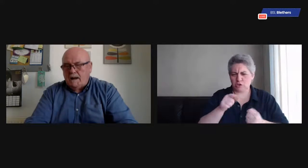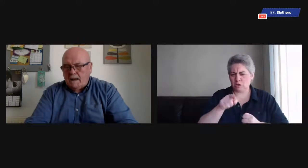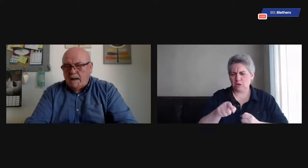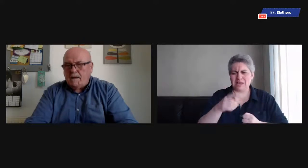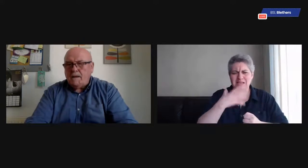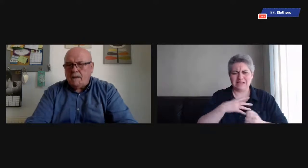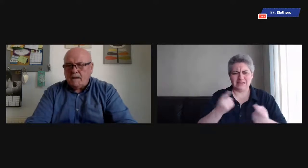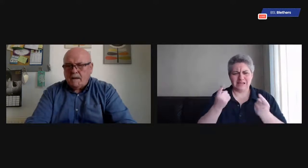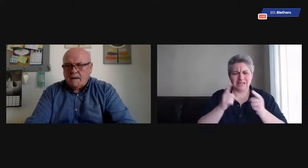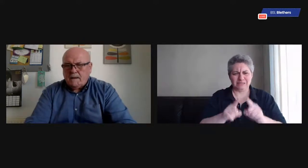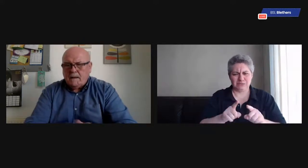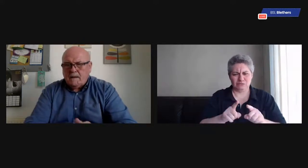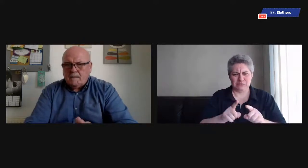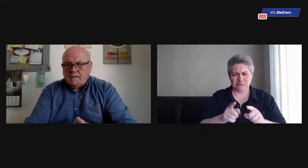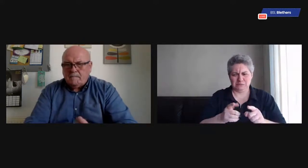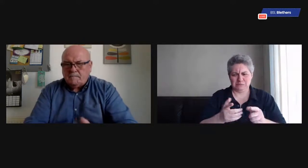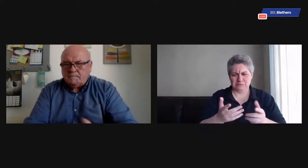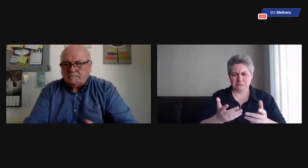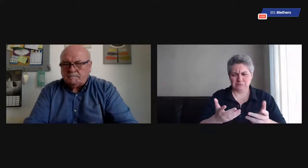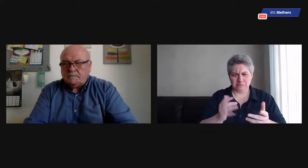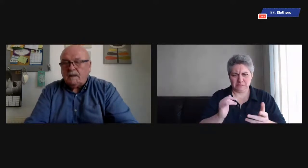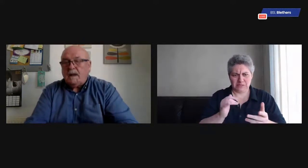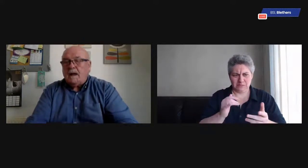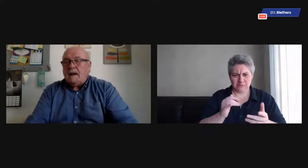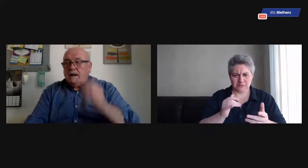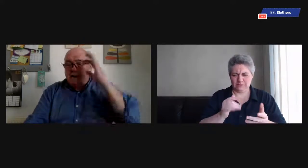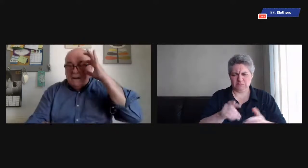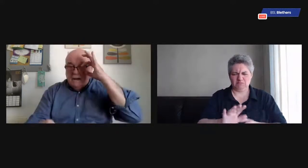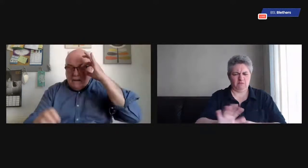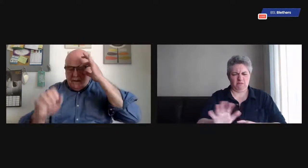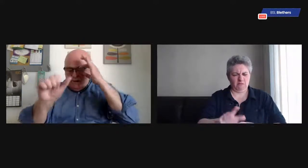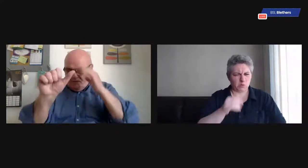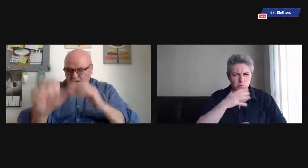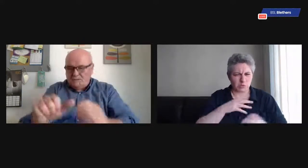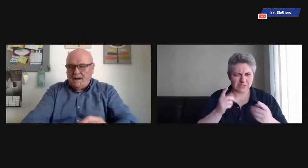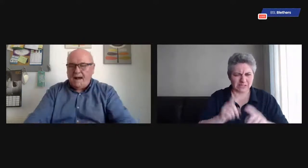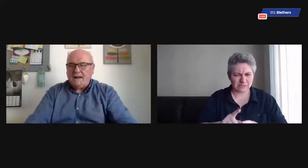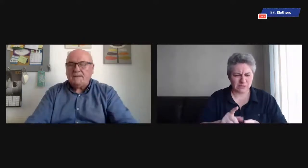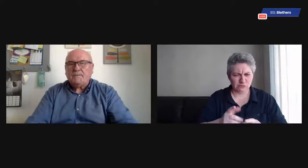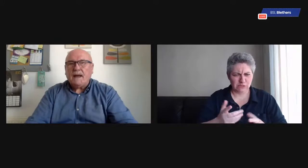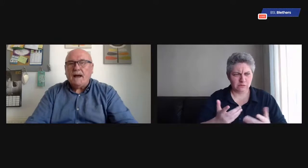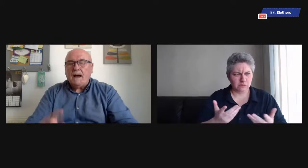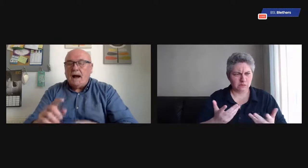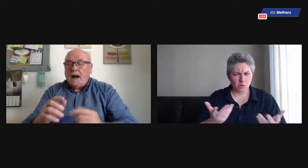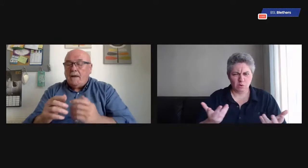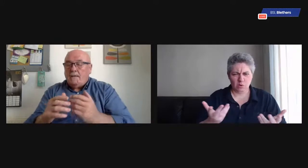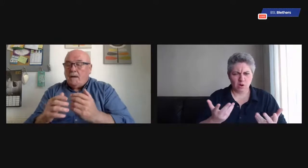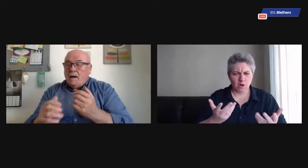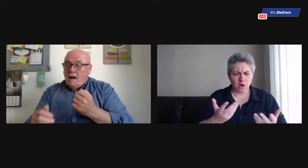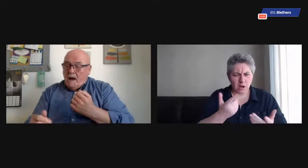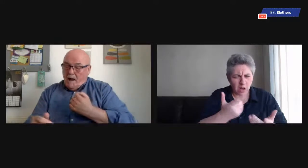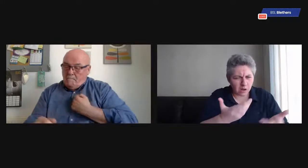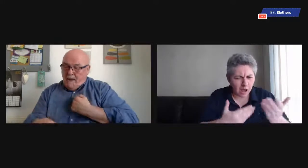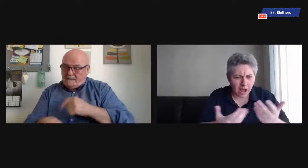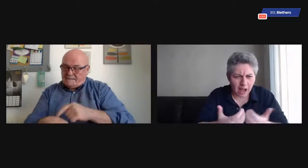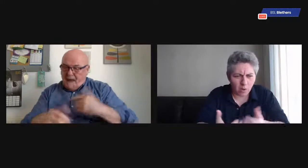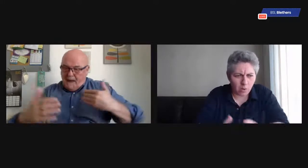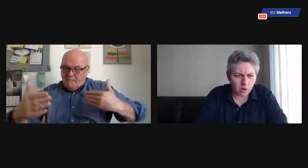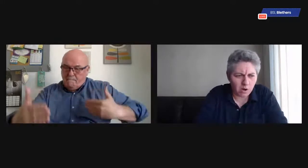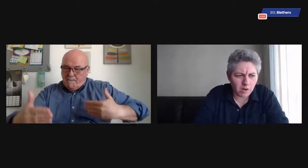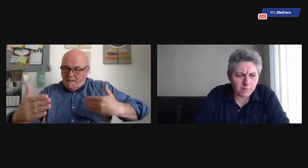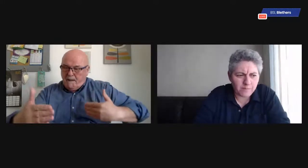think if police can't sign and don't know anything about deaf community, how are they even equipped to make that